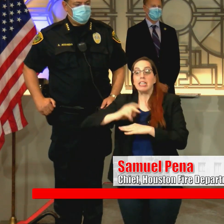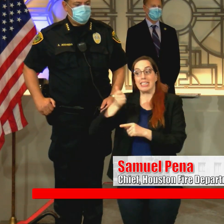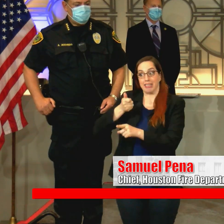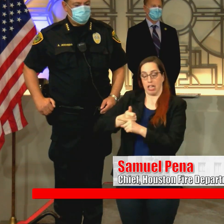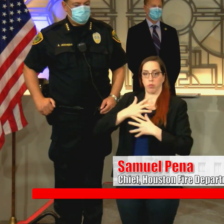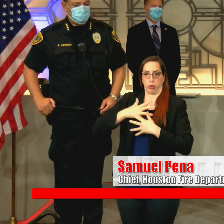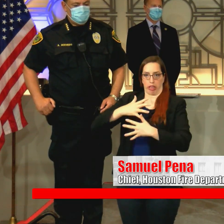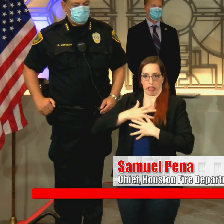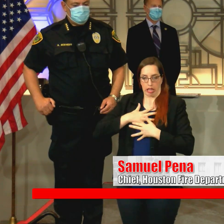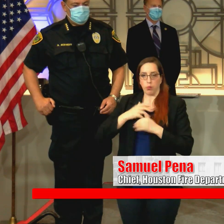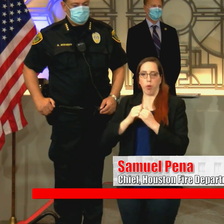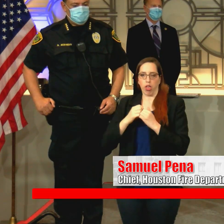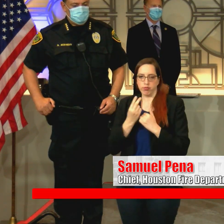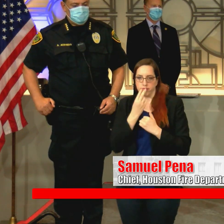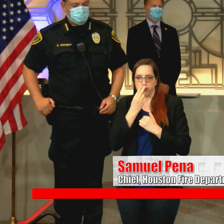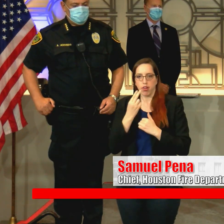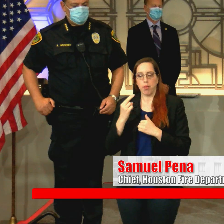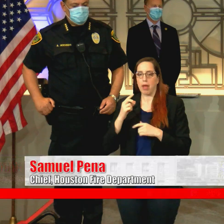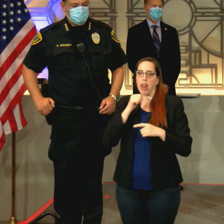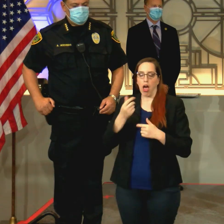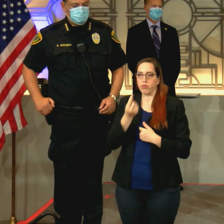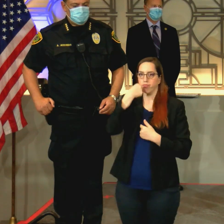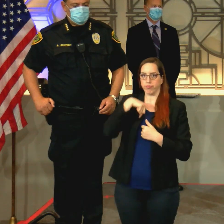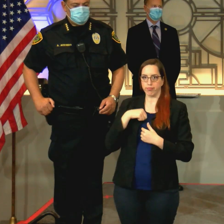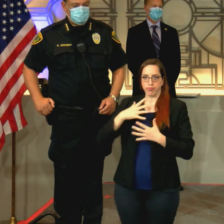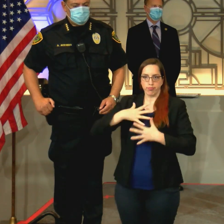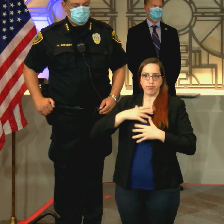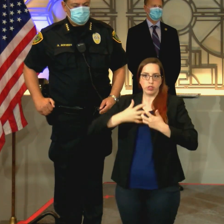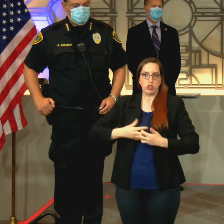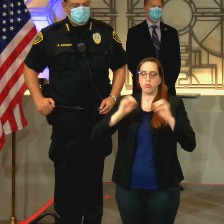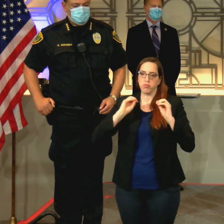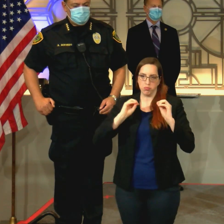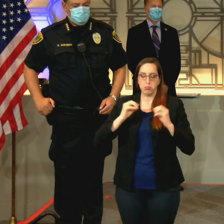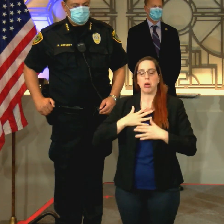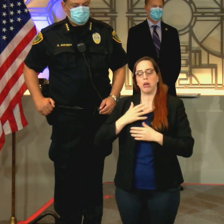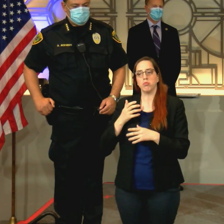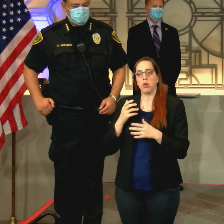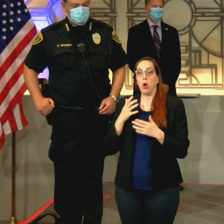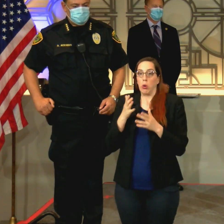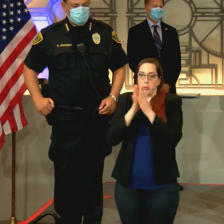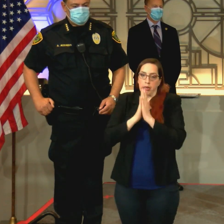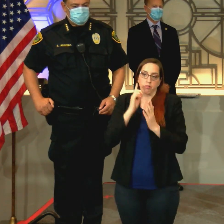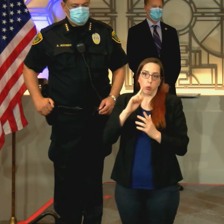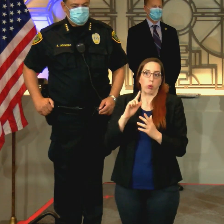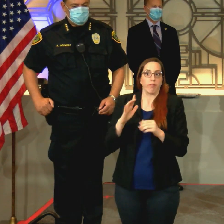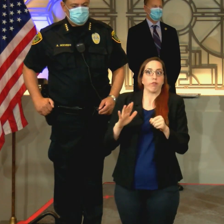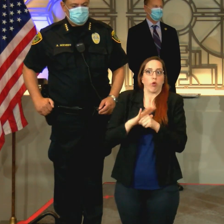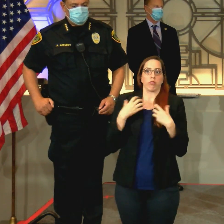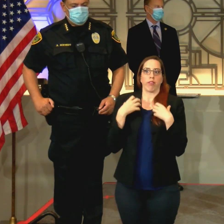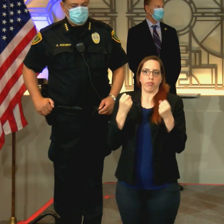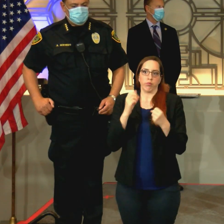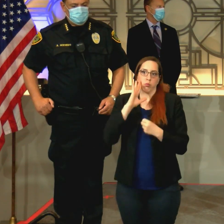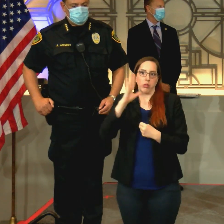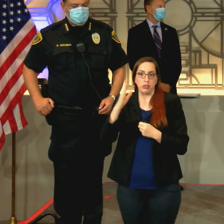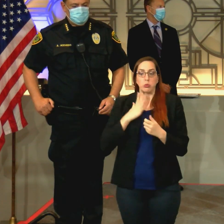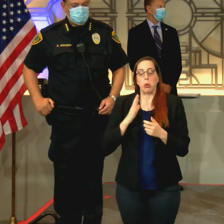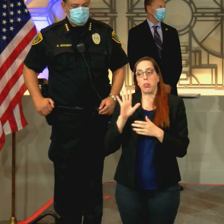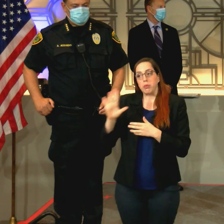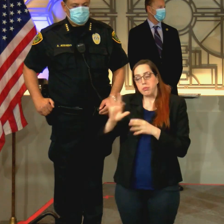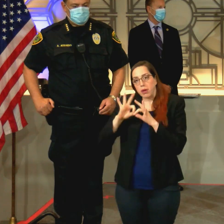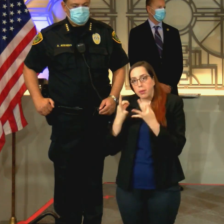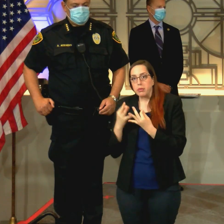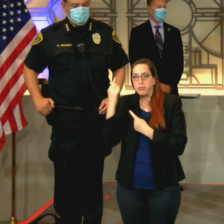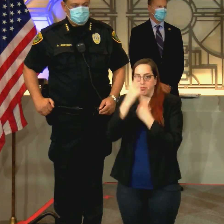He's on oxygen, but he's not intubated, and we hope for a full recovery. If you can please keep him and his family in your